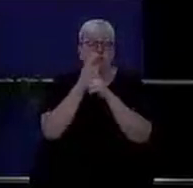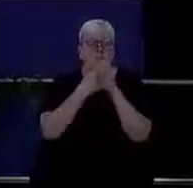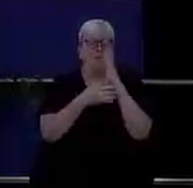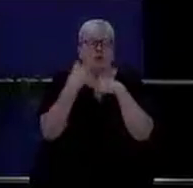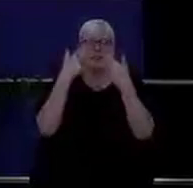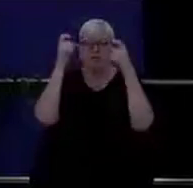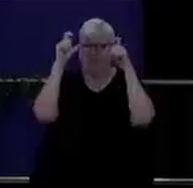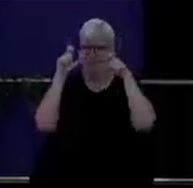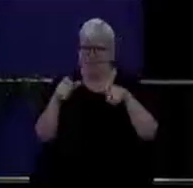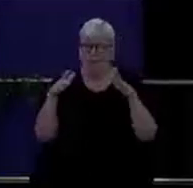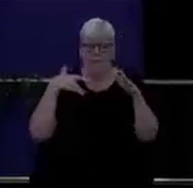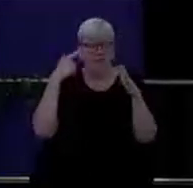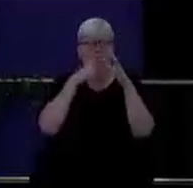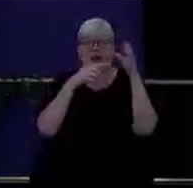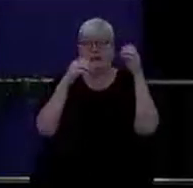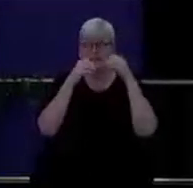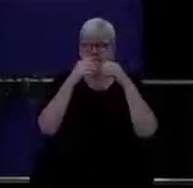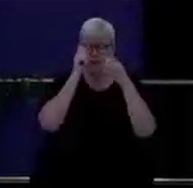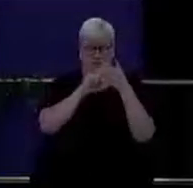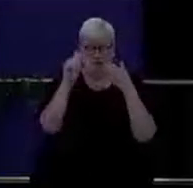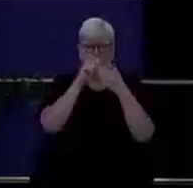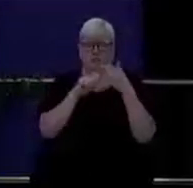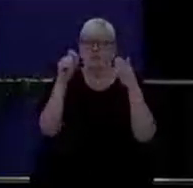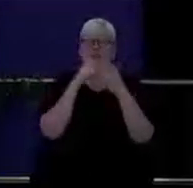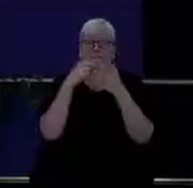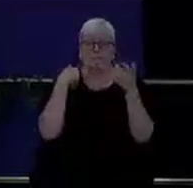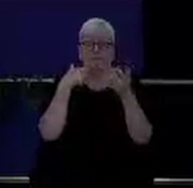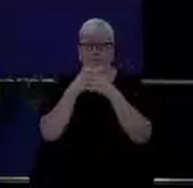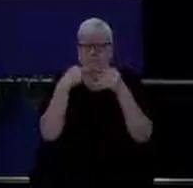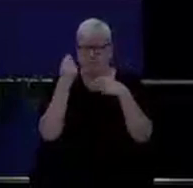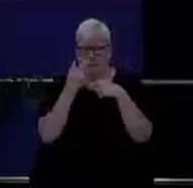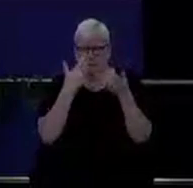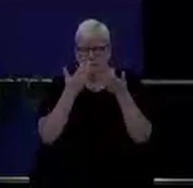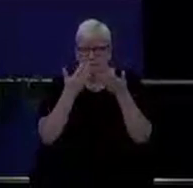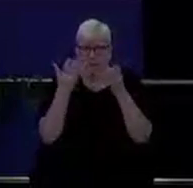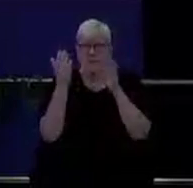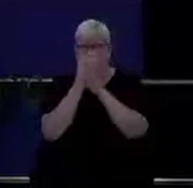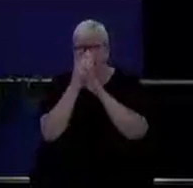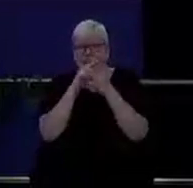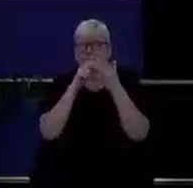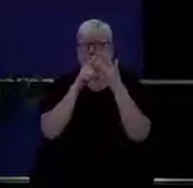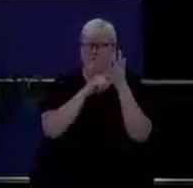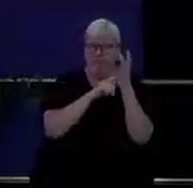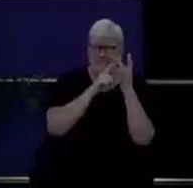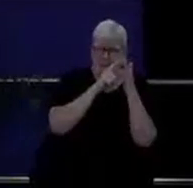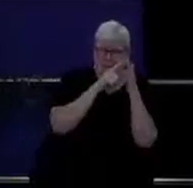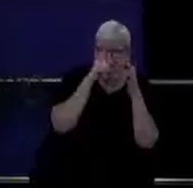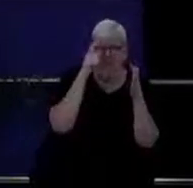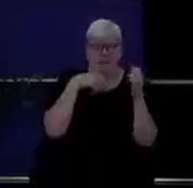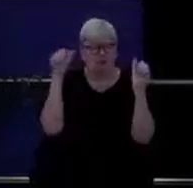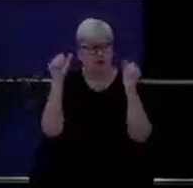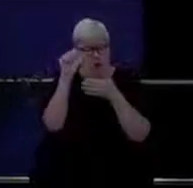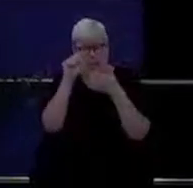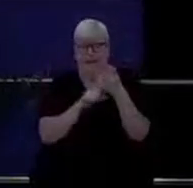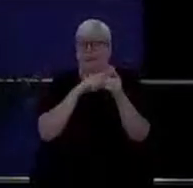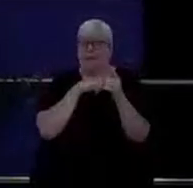of Aberdeen, is the author of Corvus and Field Notes from a Hidden City, which was shortlisted for the